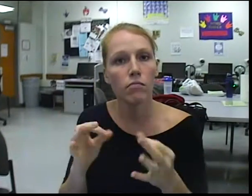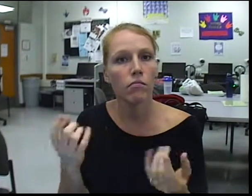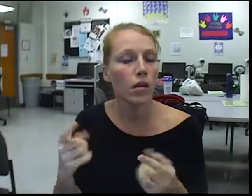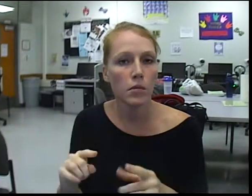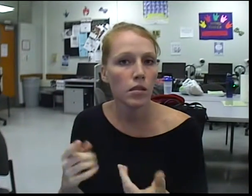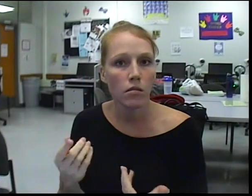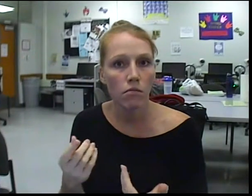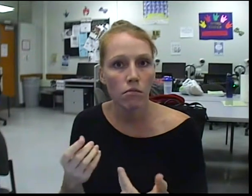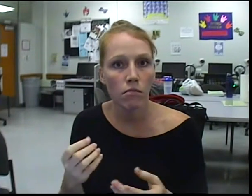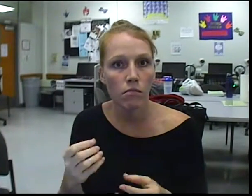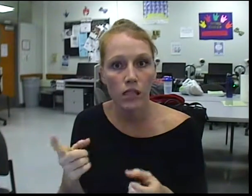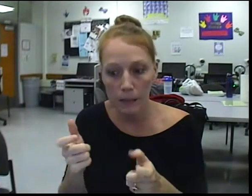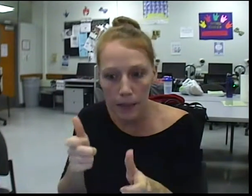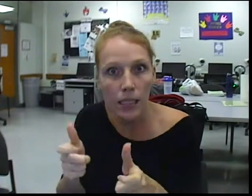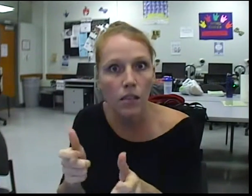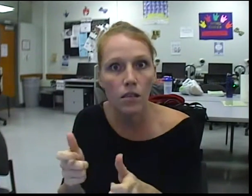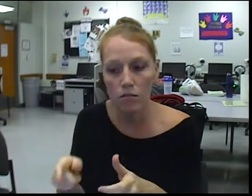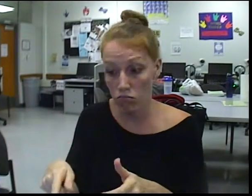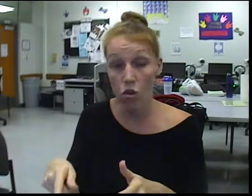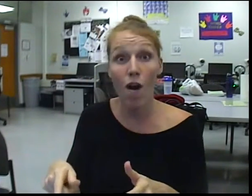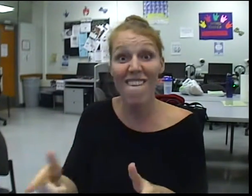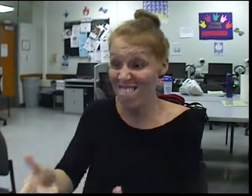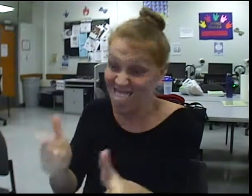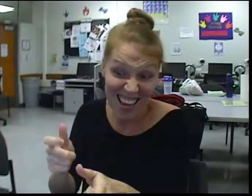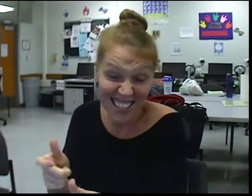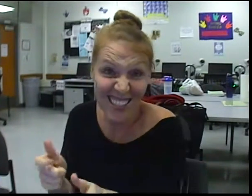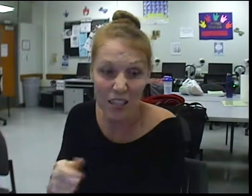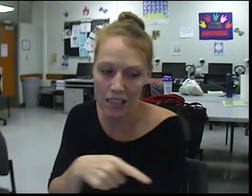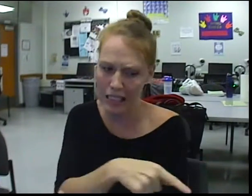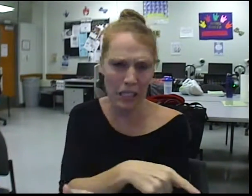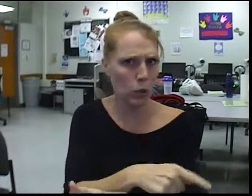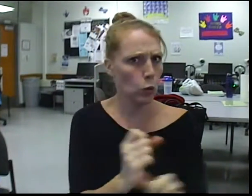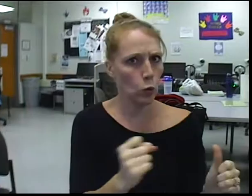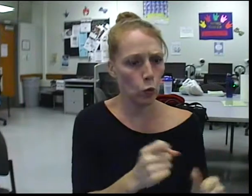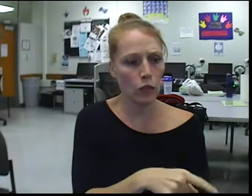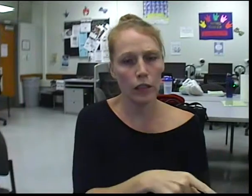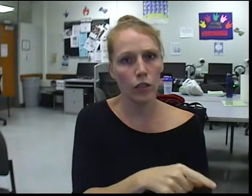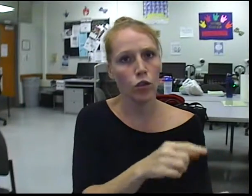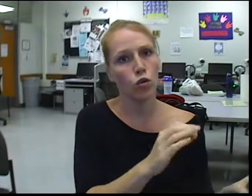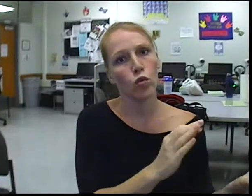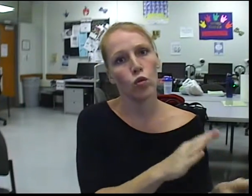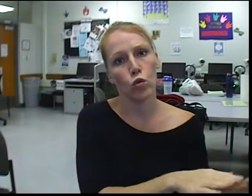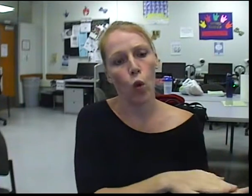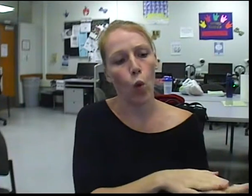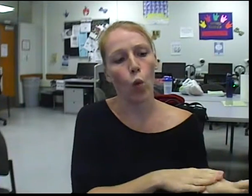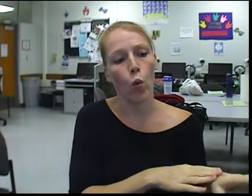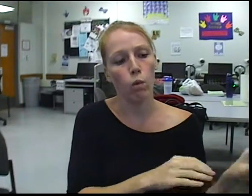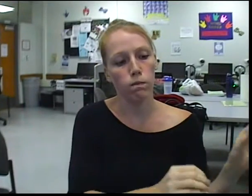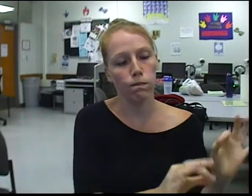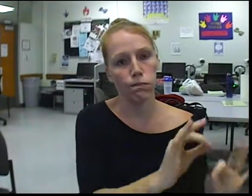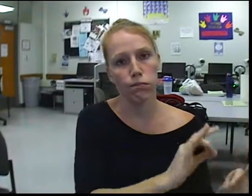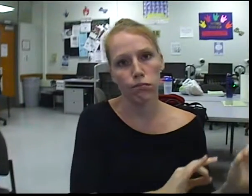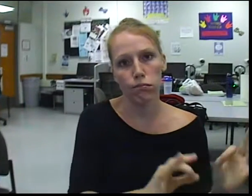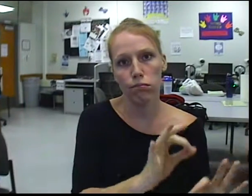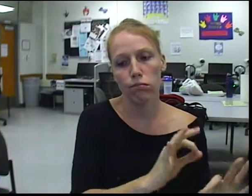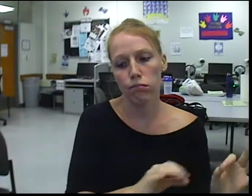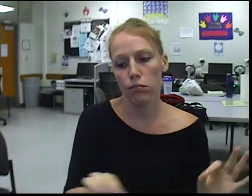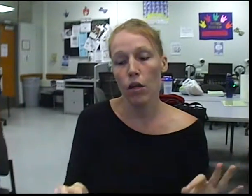faster. They're moving faster. So they're more active to get whatever you're trying to get off that